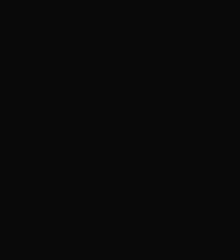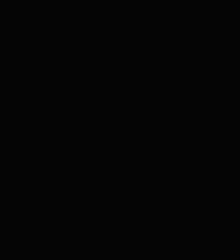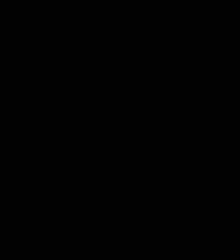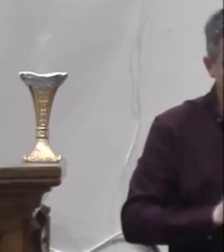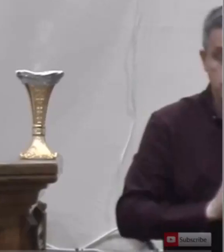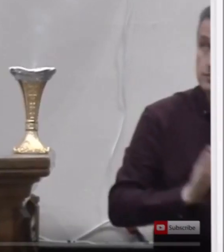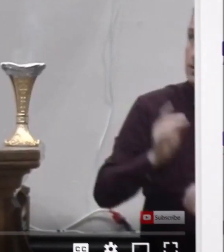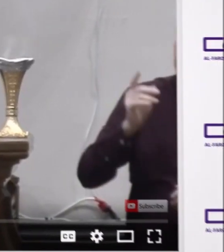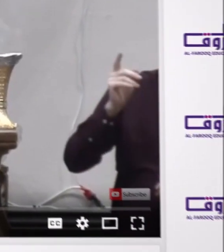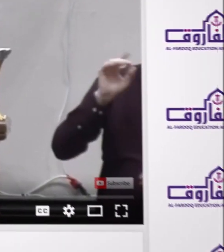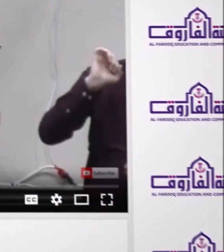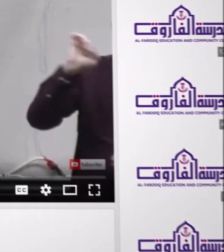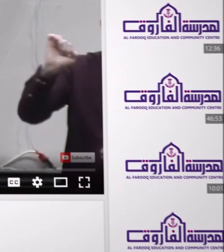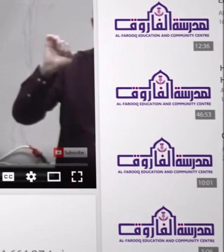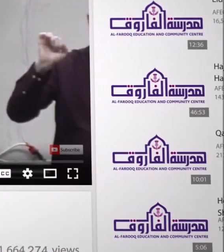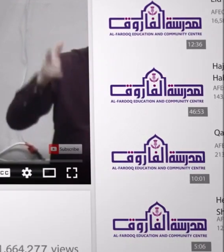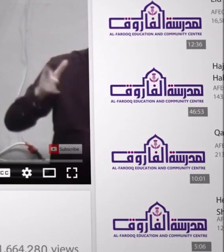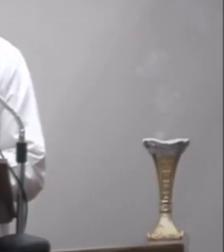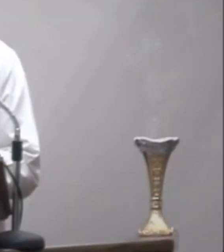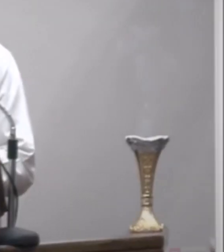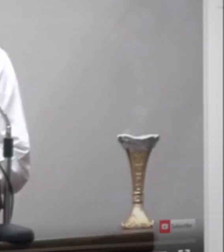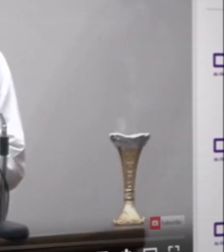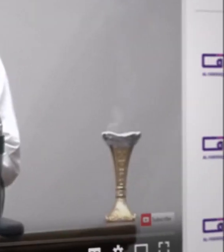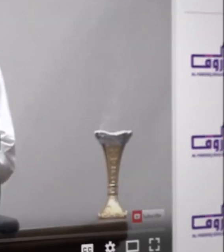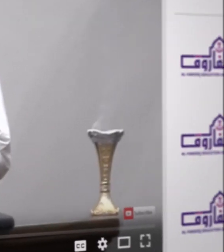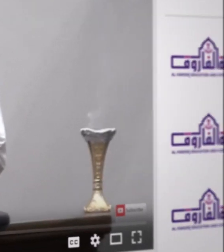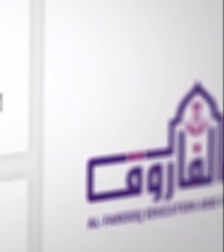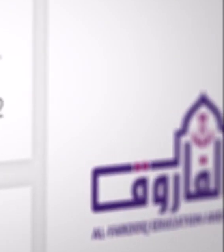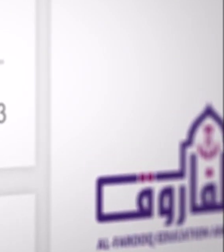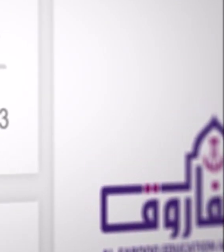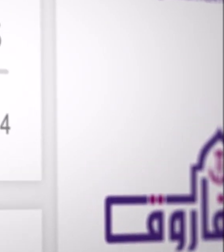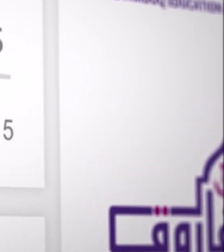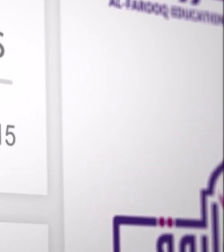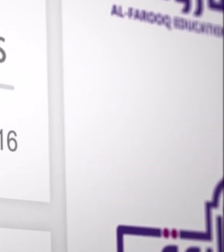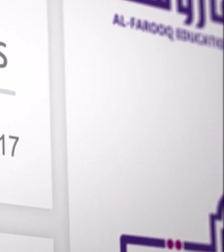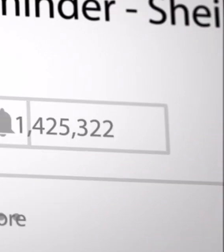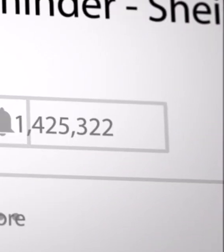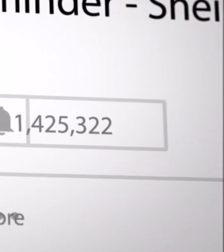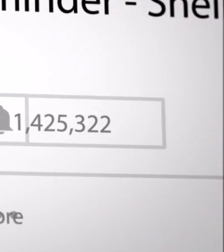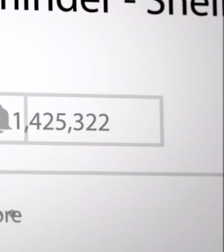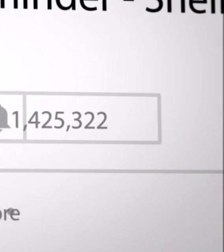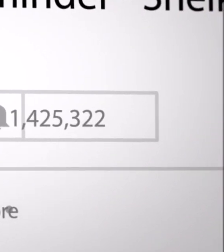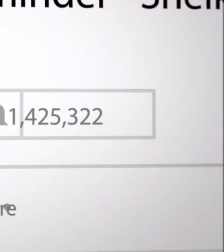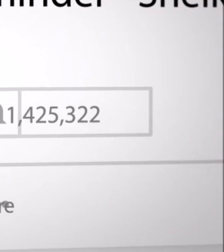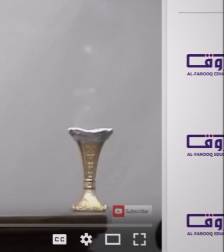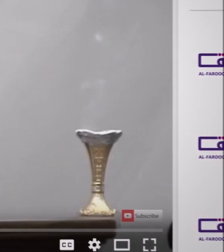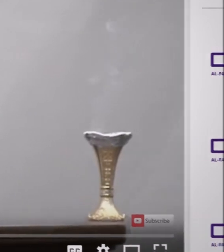jazak. La ilaha illallah, la